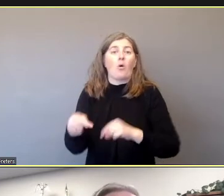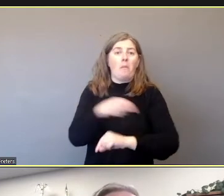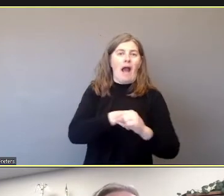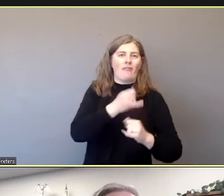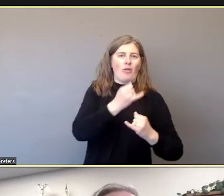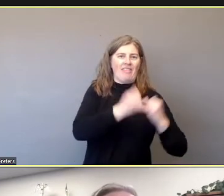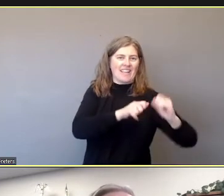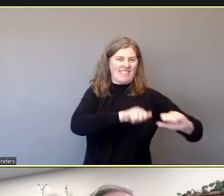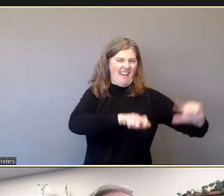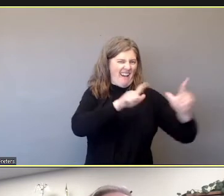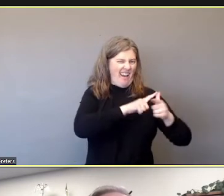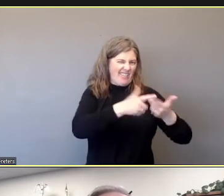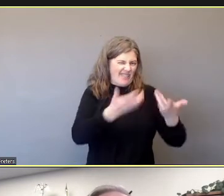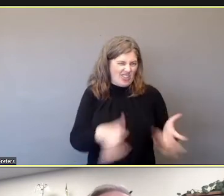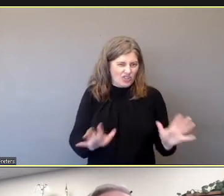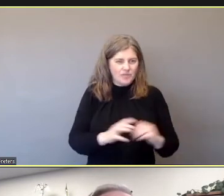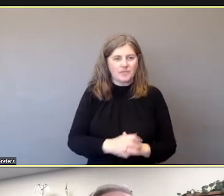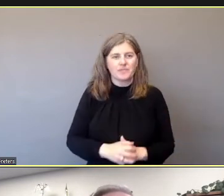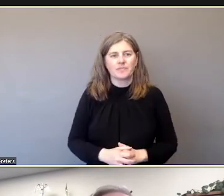and we'll be done.